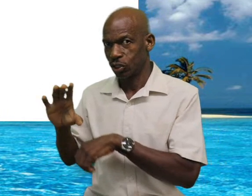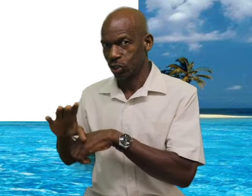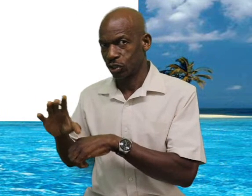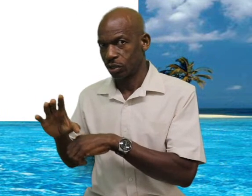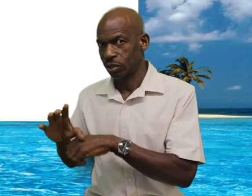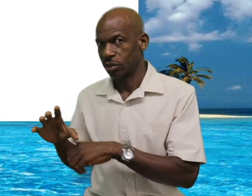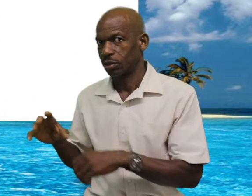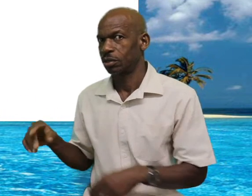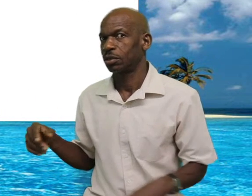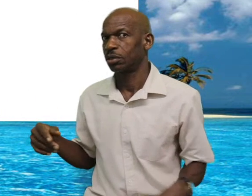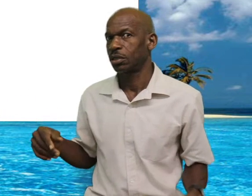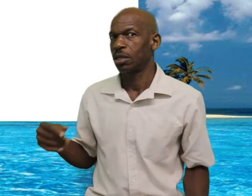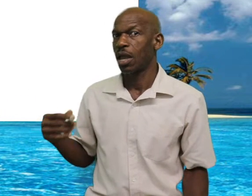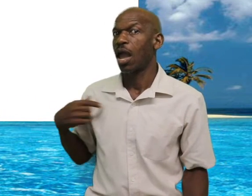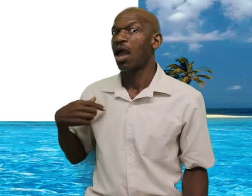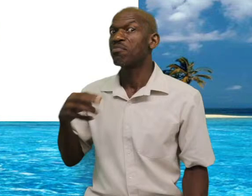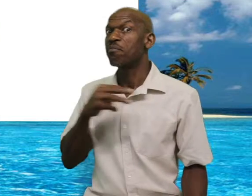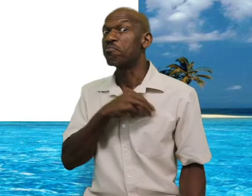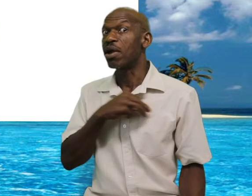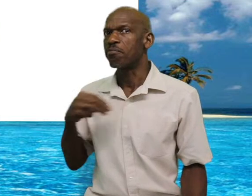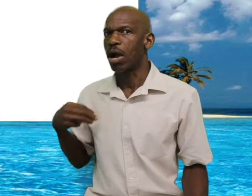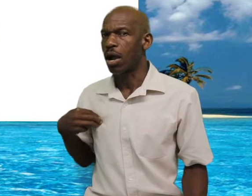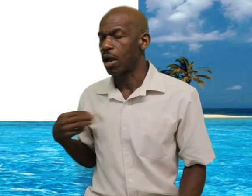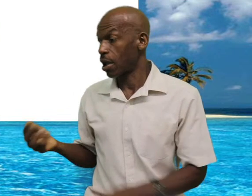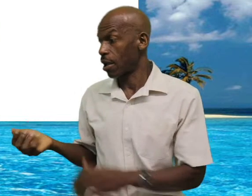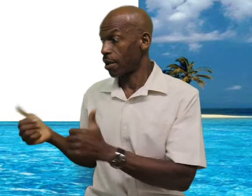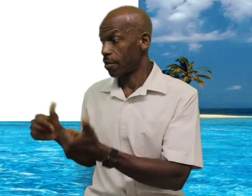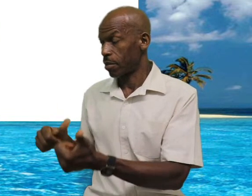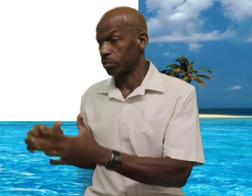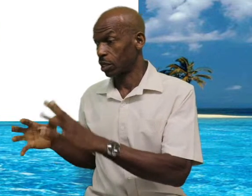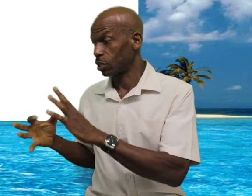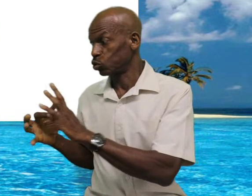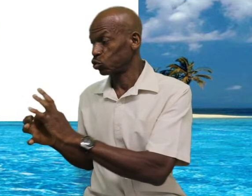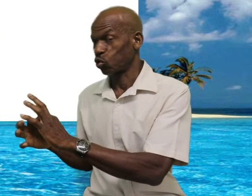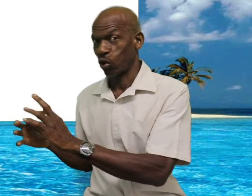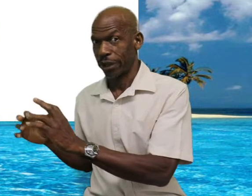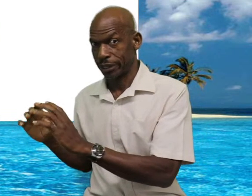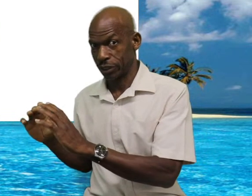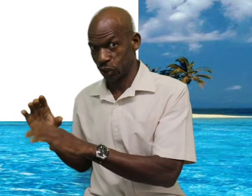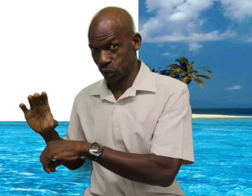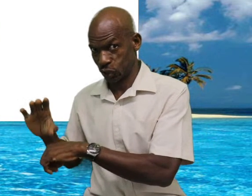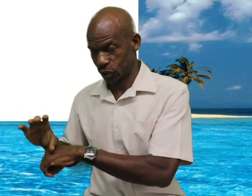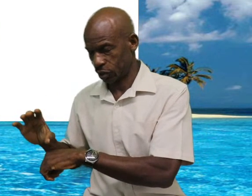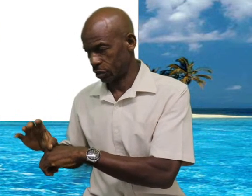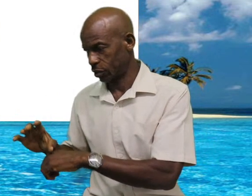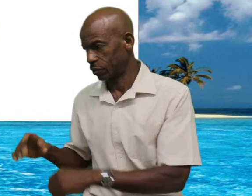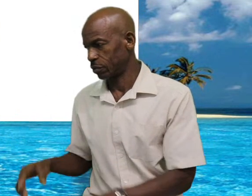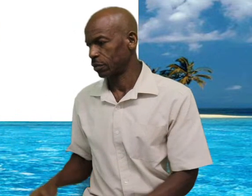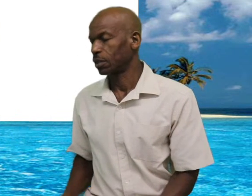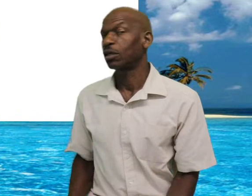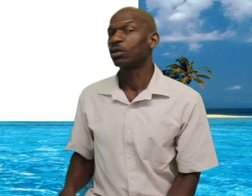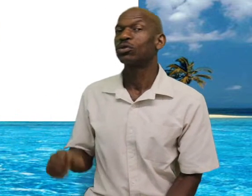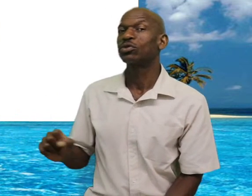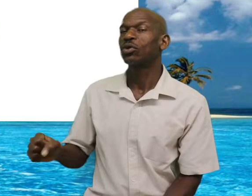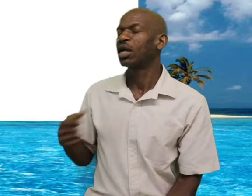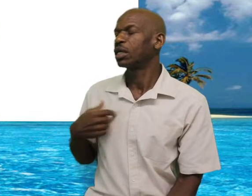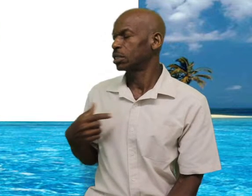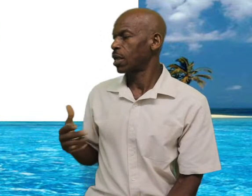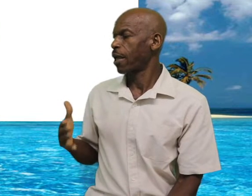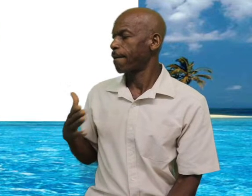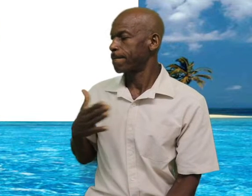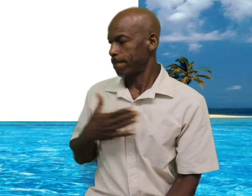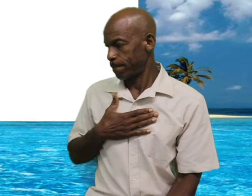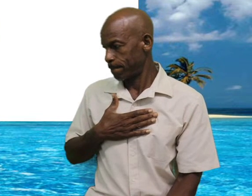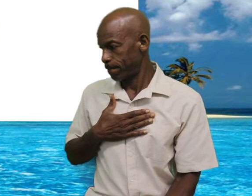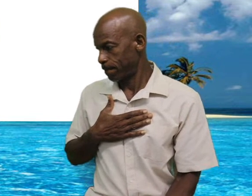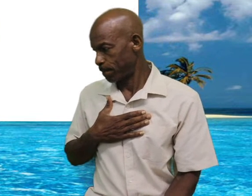none of the church belong to me, but because I go to this church, I will say my